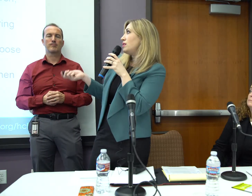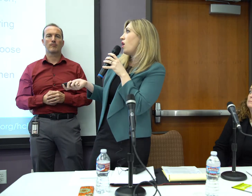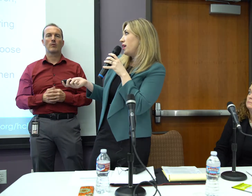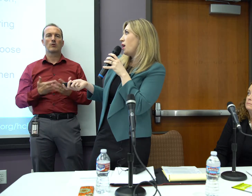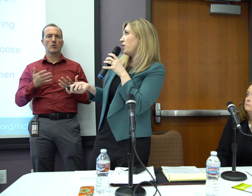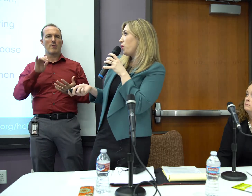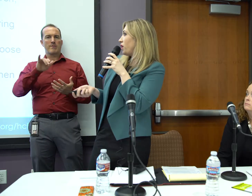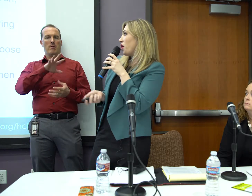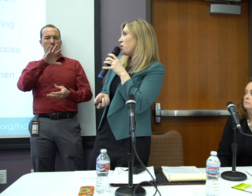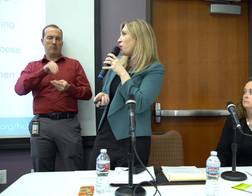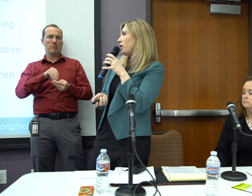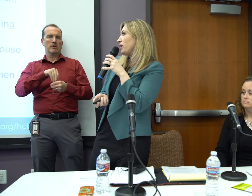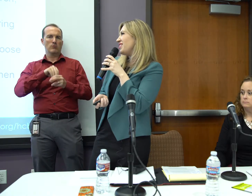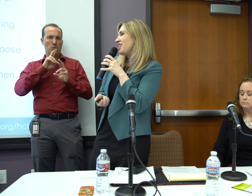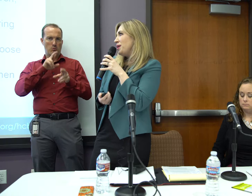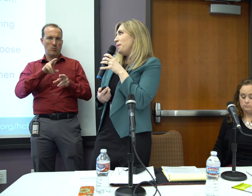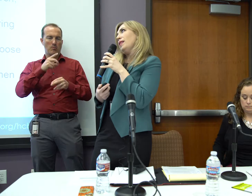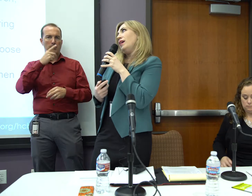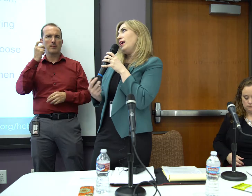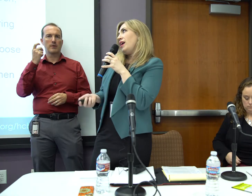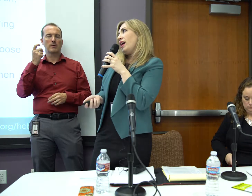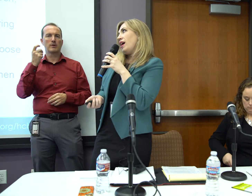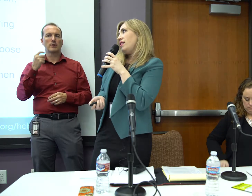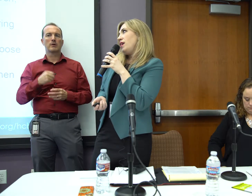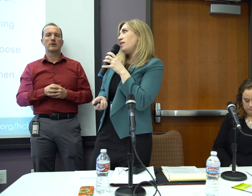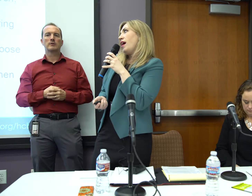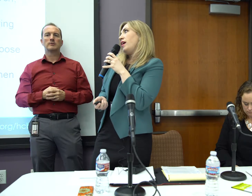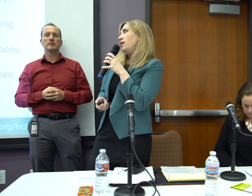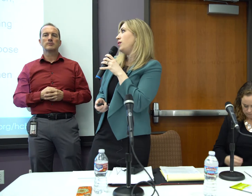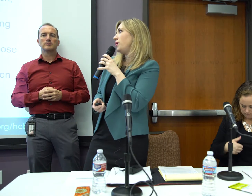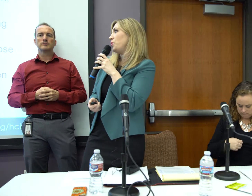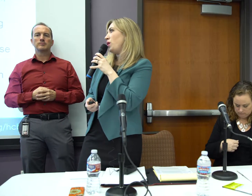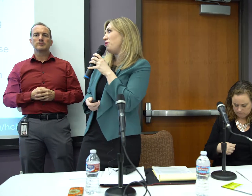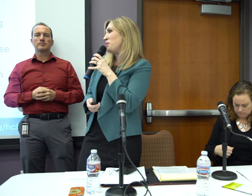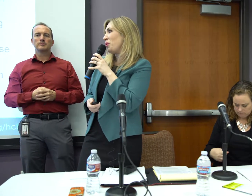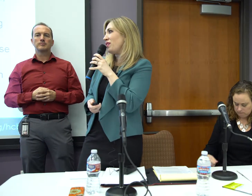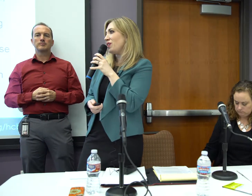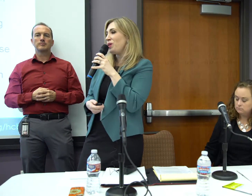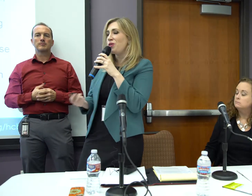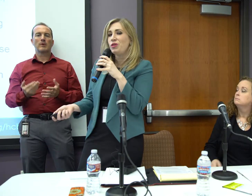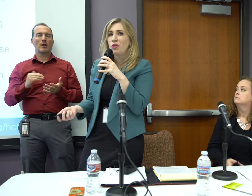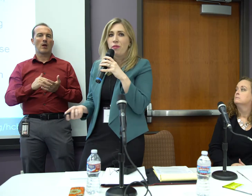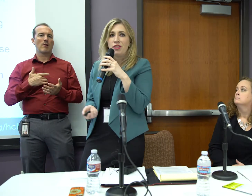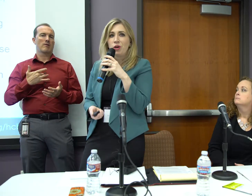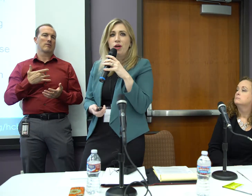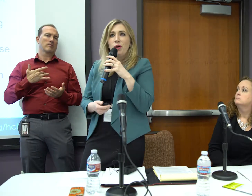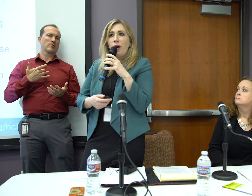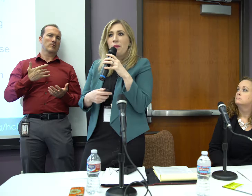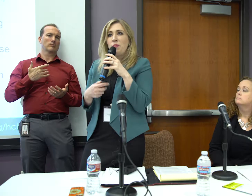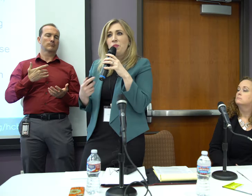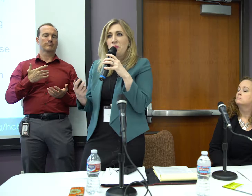So this all ended up in our report because, again, I think that one of the important things, we all know there's no